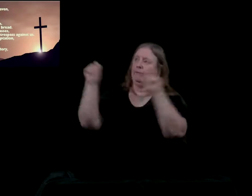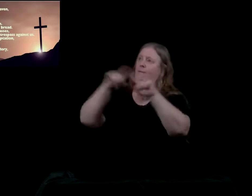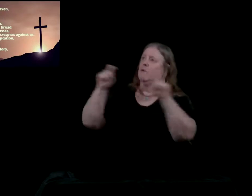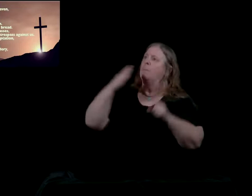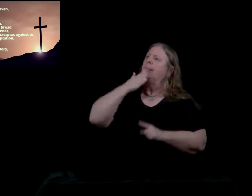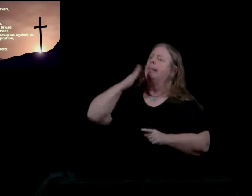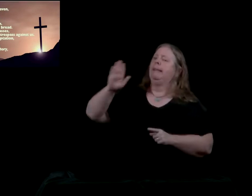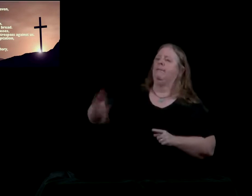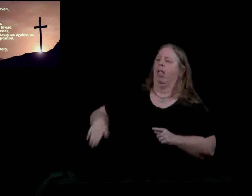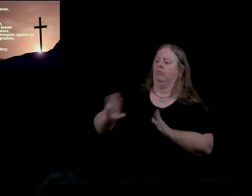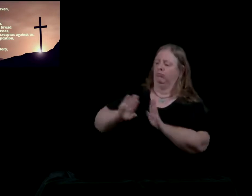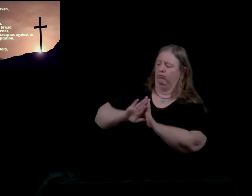but deliver us from evil.